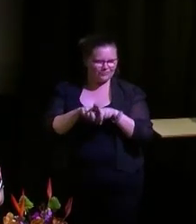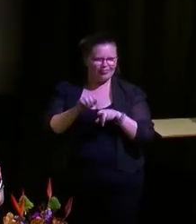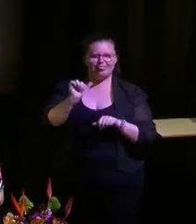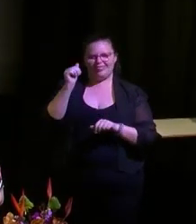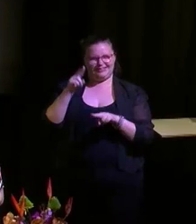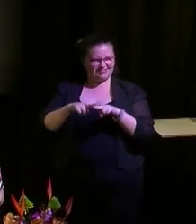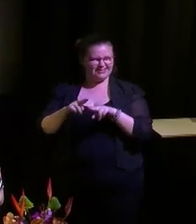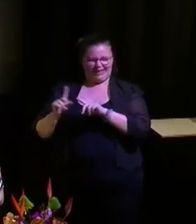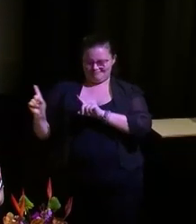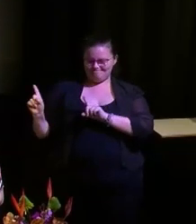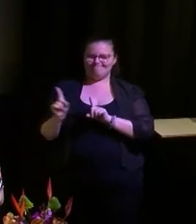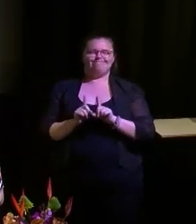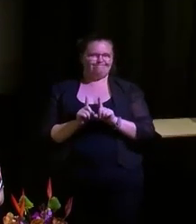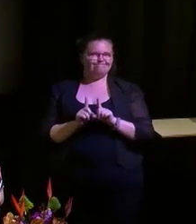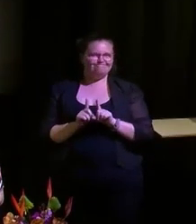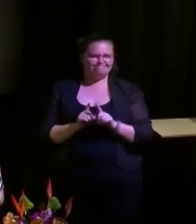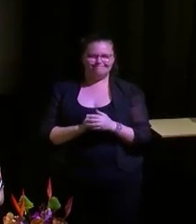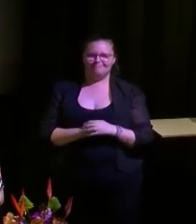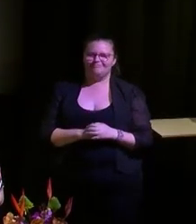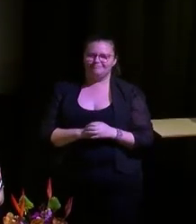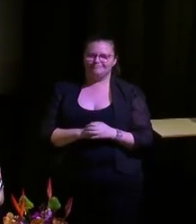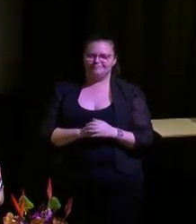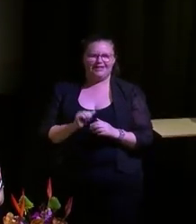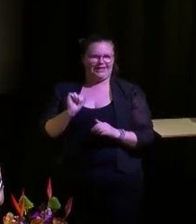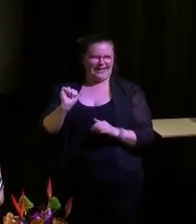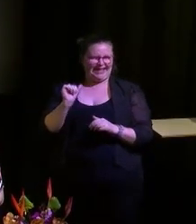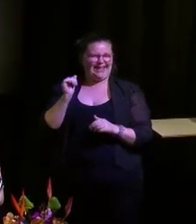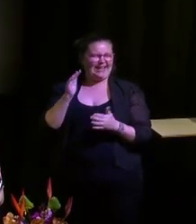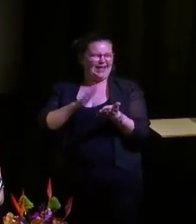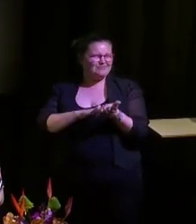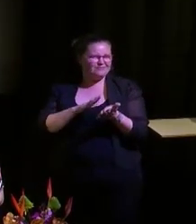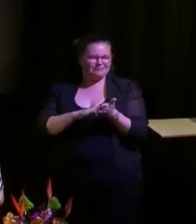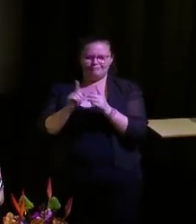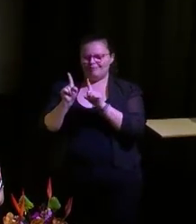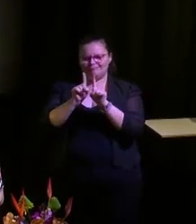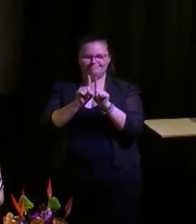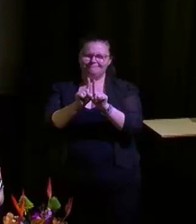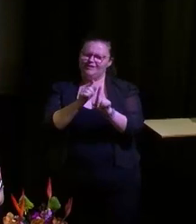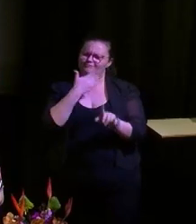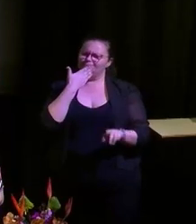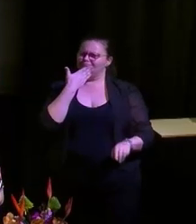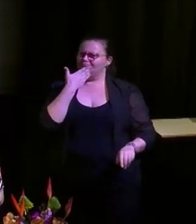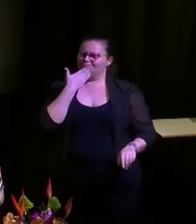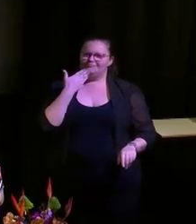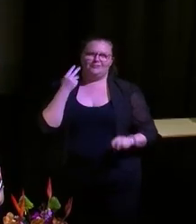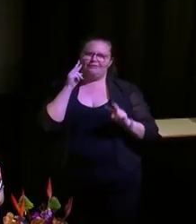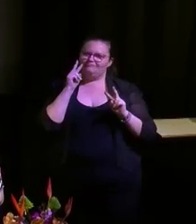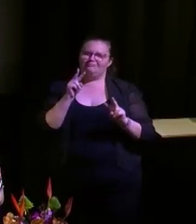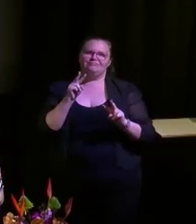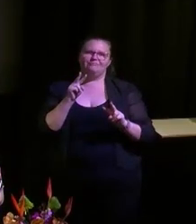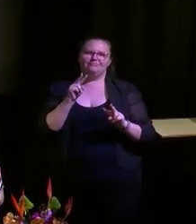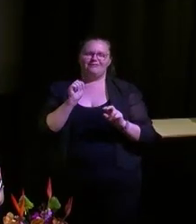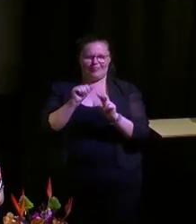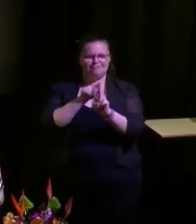with us. And you know what? He and Mum walked together and it was a beautiful sight for them